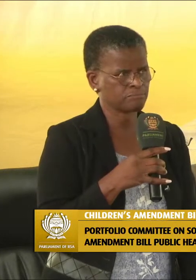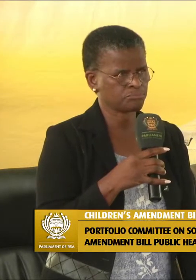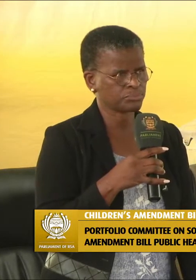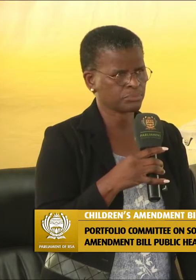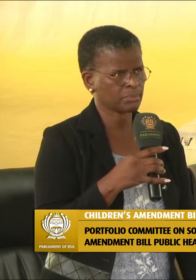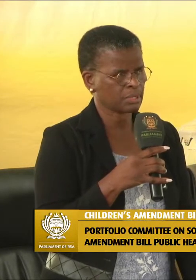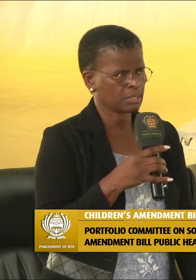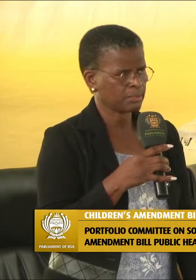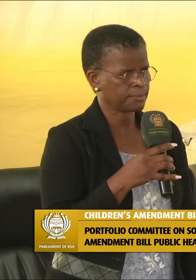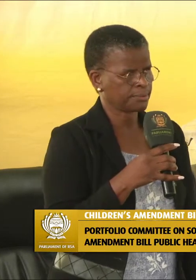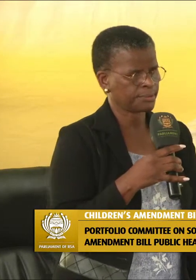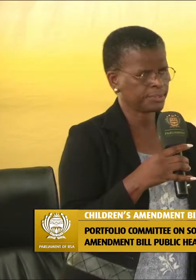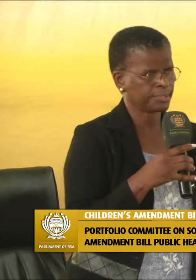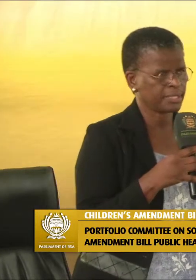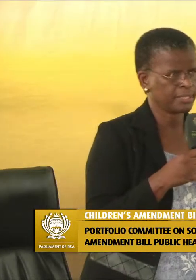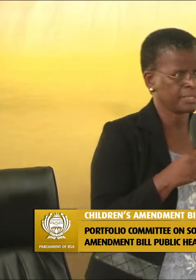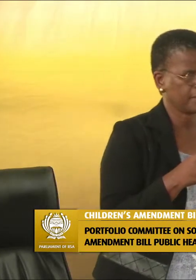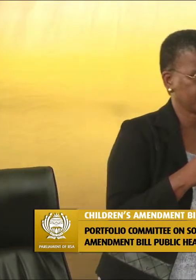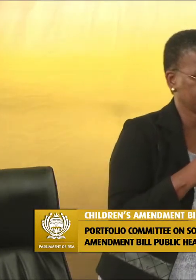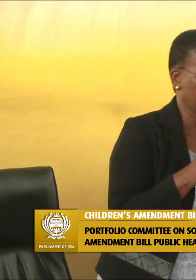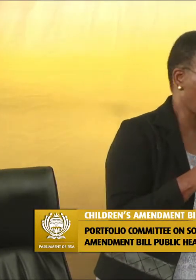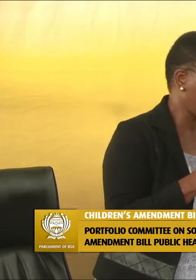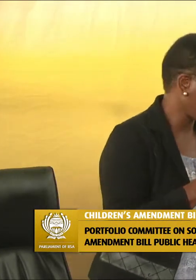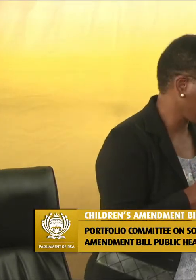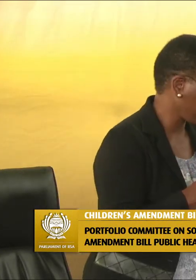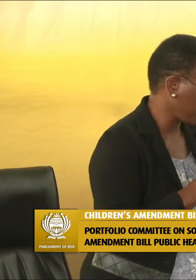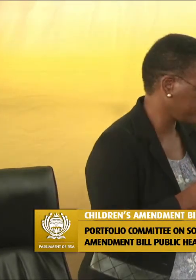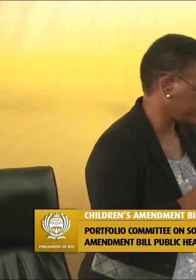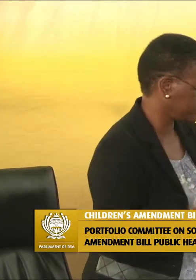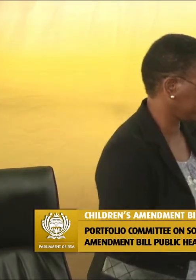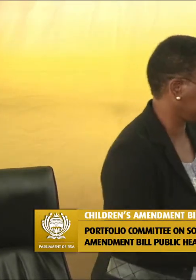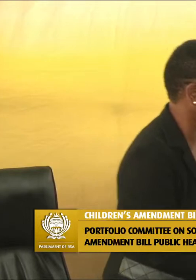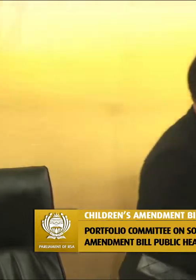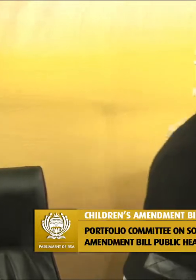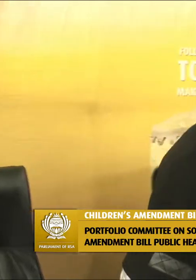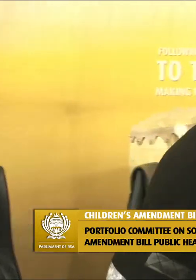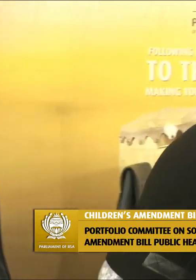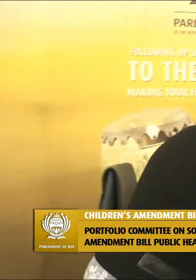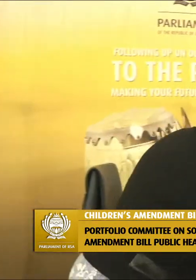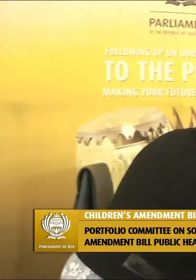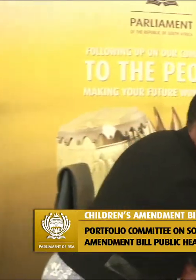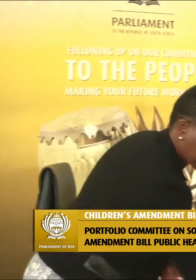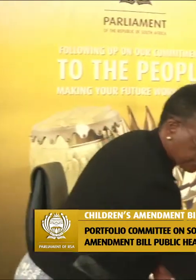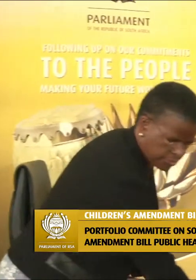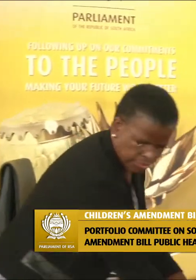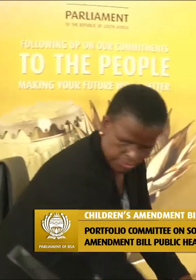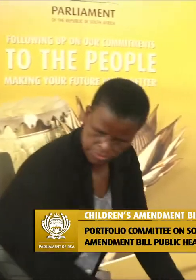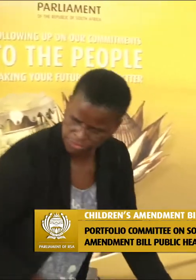ngokuthi nizenze nitholakale namuhla. Ngiyabonga kakhulu. Thank you very much.